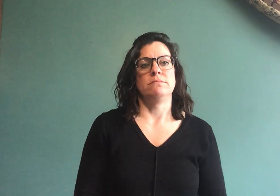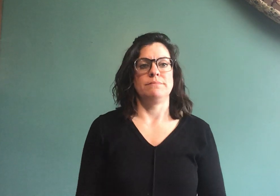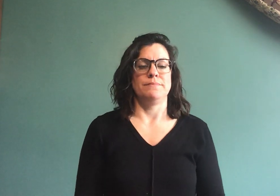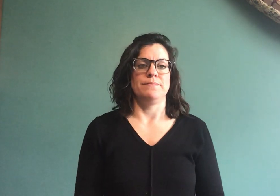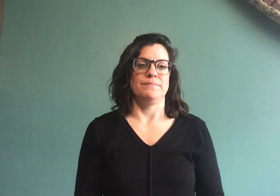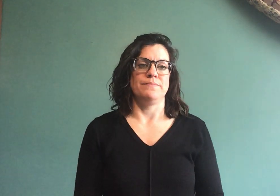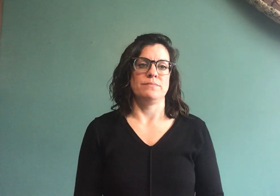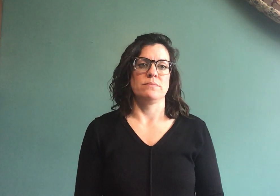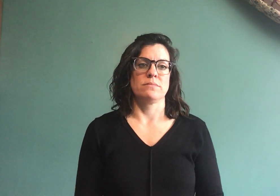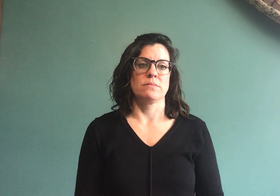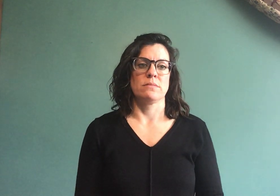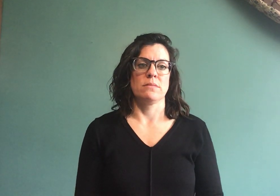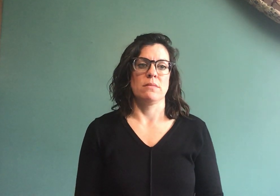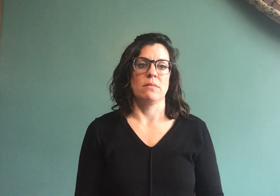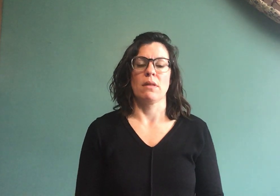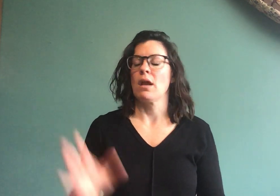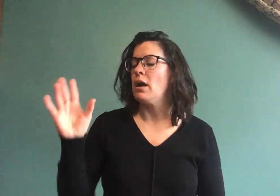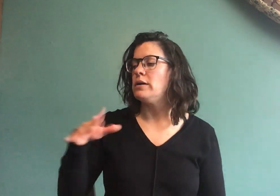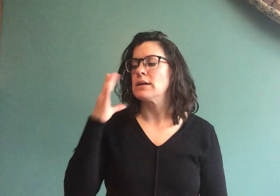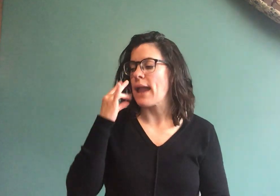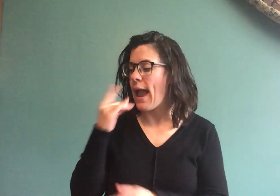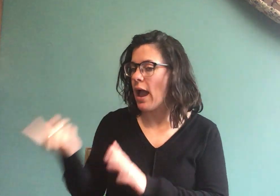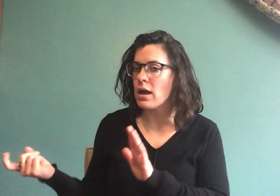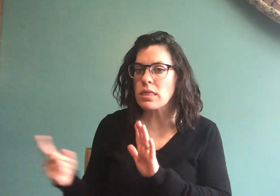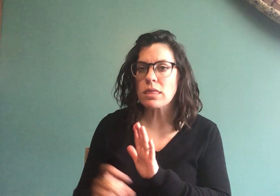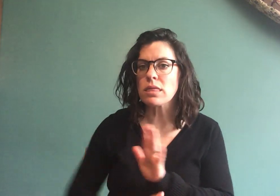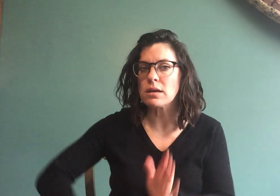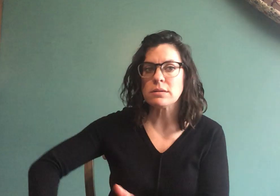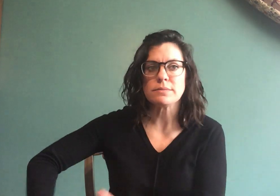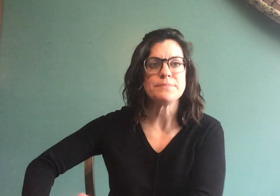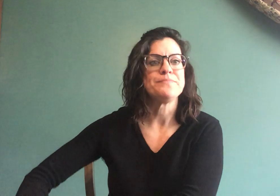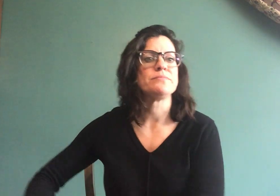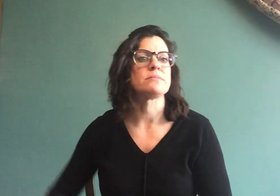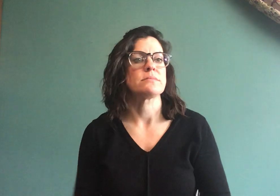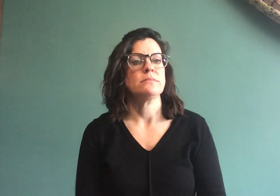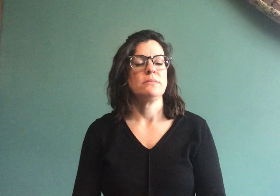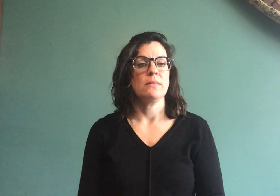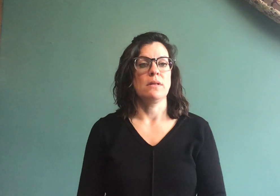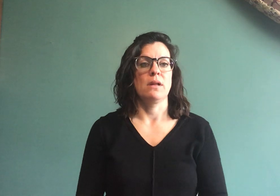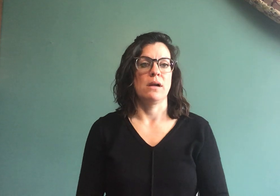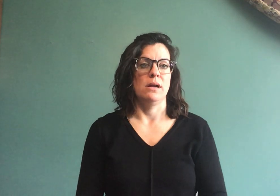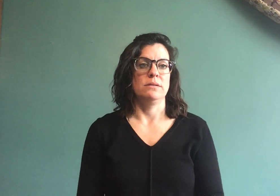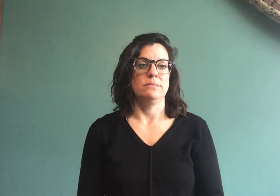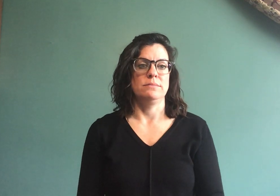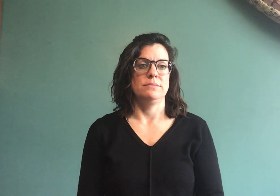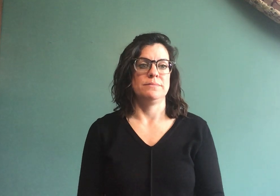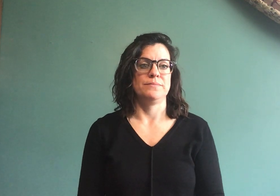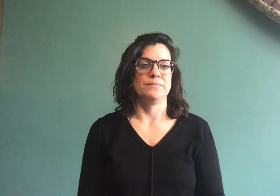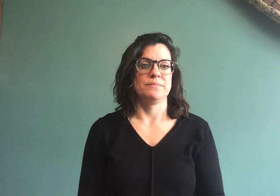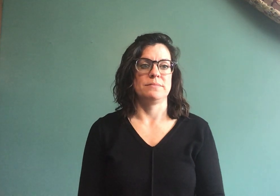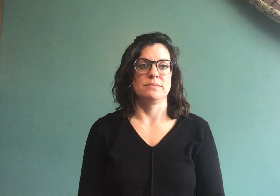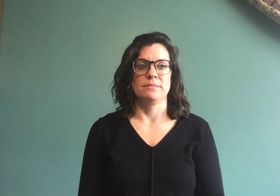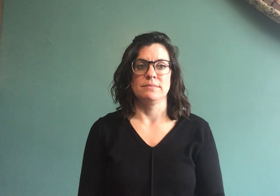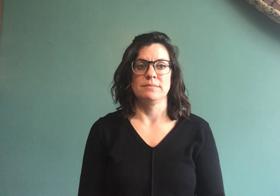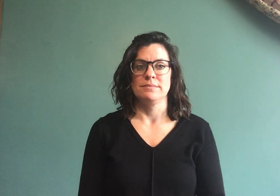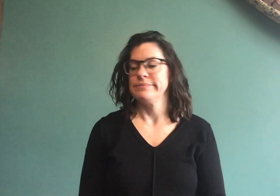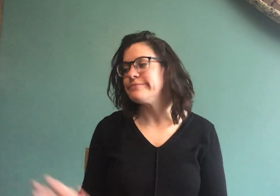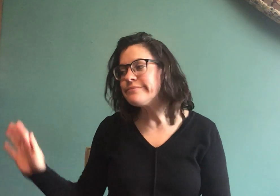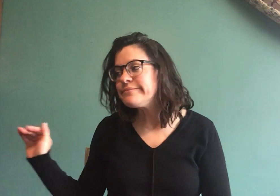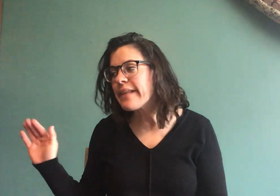other cat was in there with her. Okay, she just went to her other spot, but that's okay. Hey, honey. All right, so